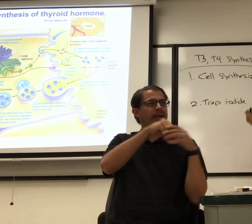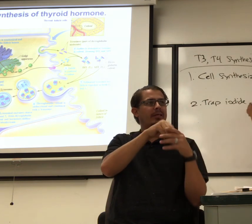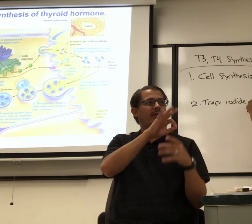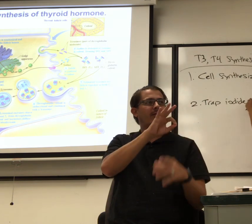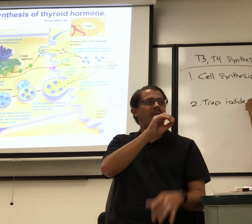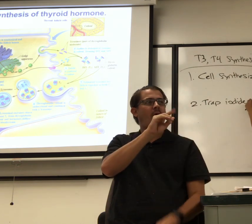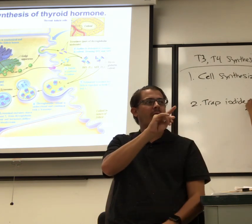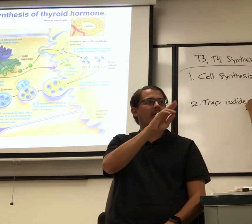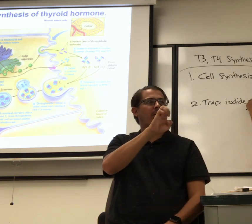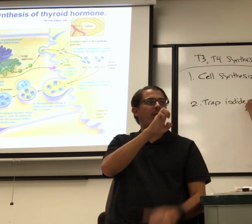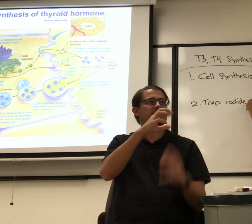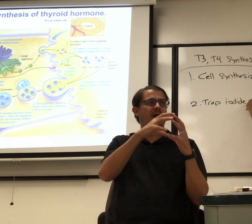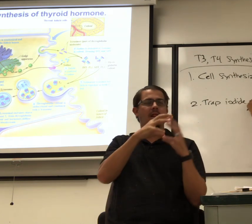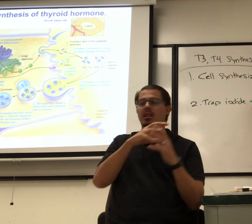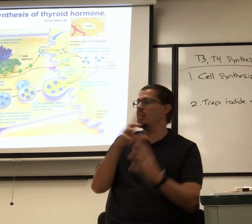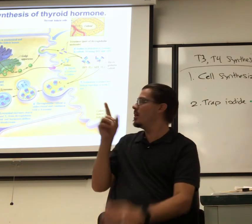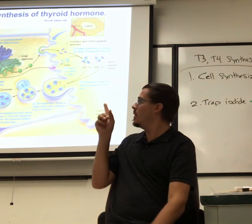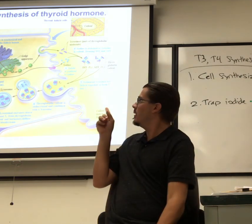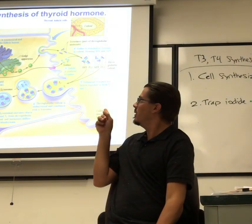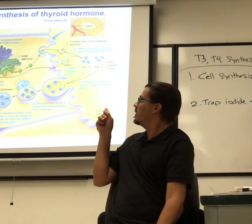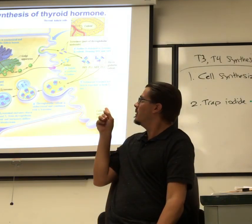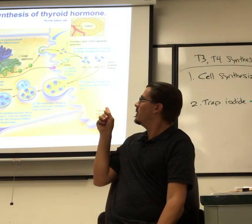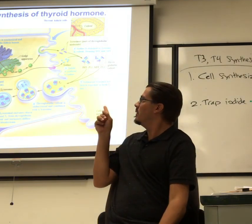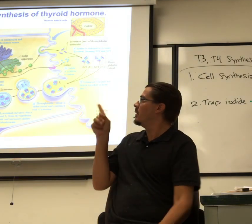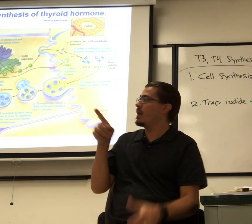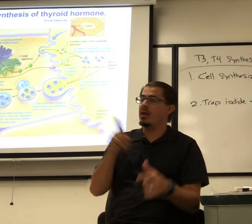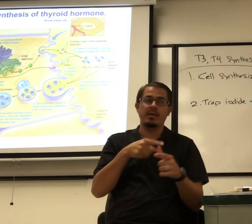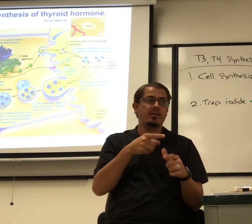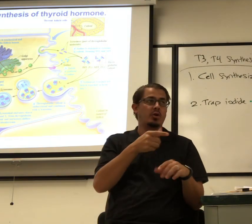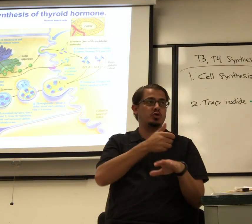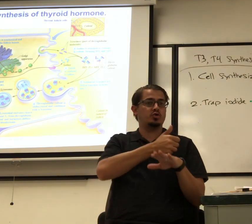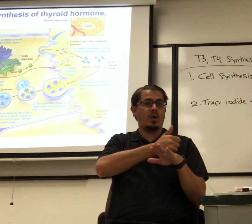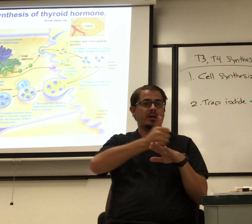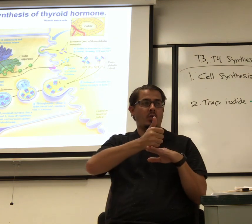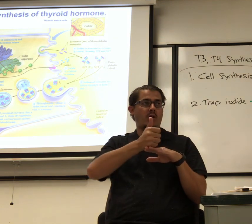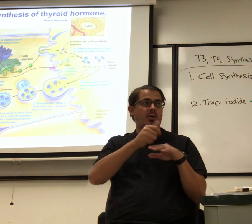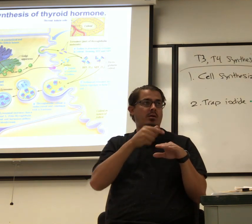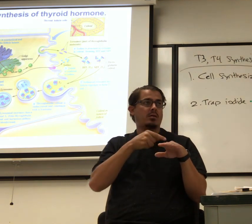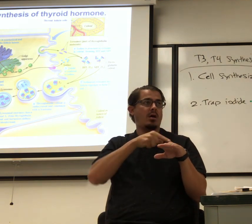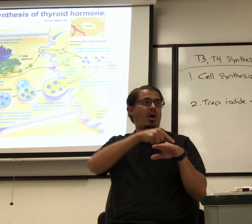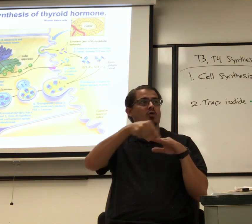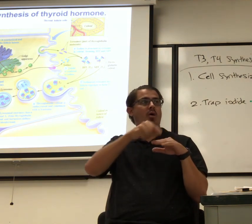show the, excuse me, the little green balls entering the follicle cell.